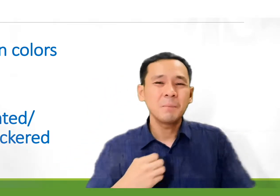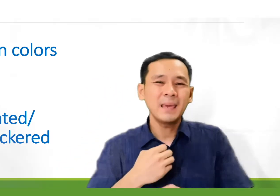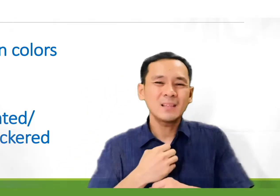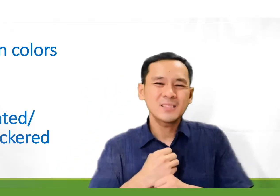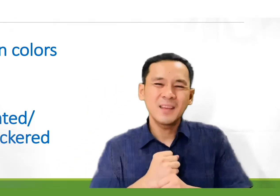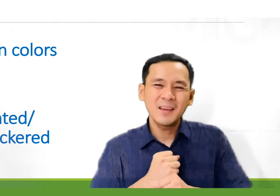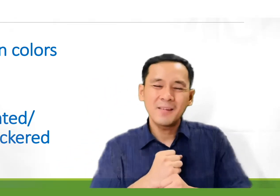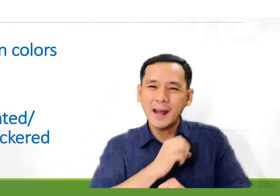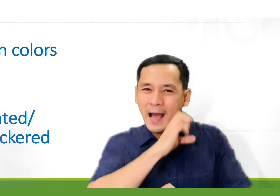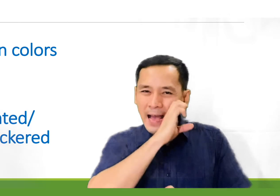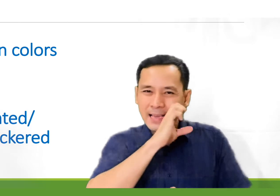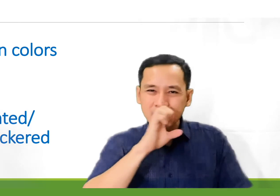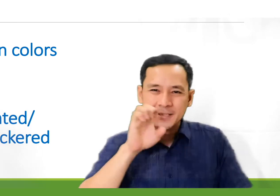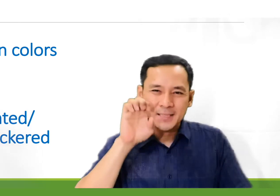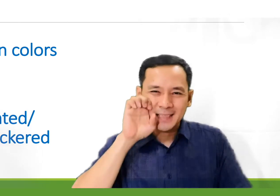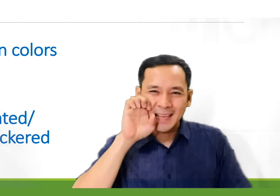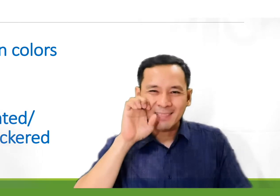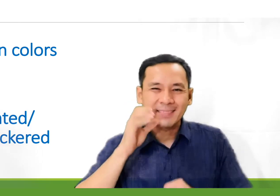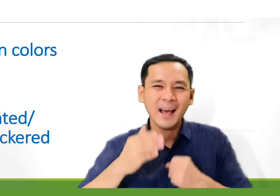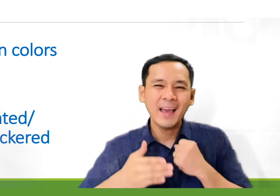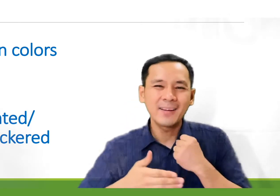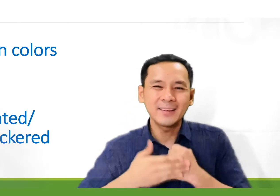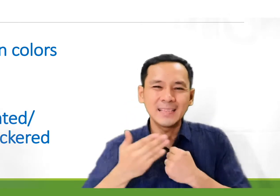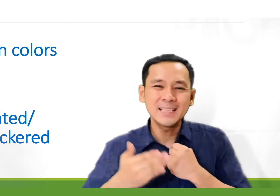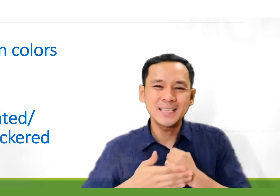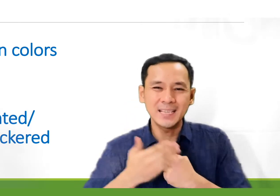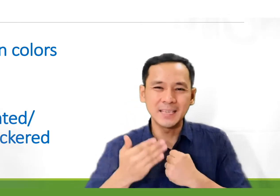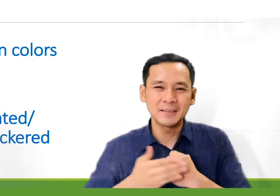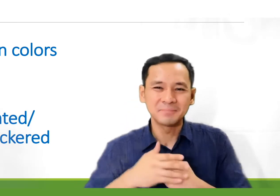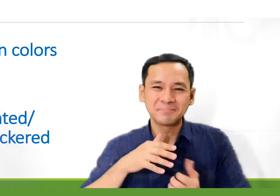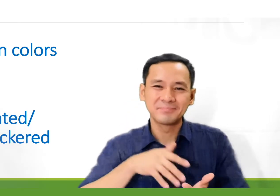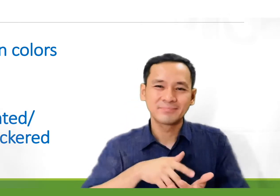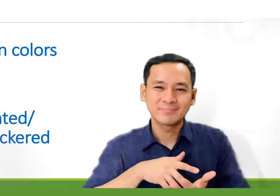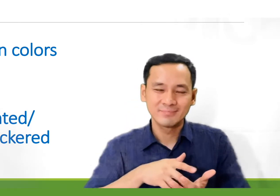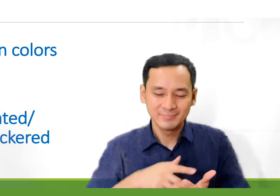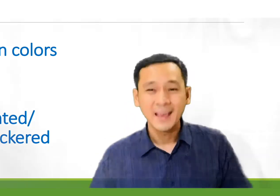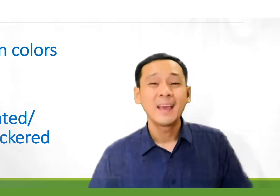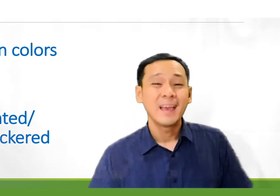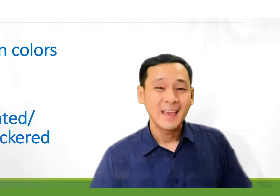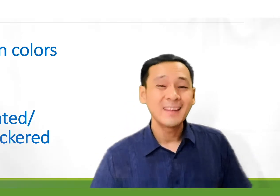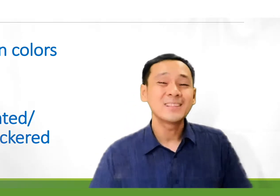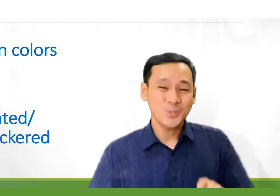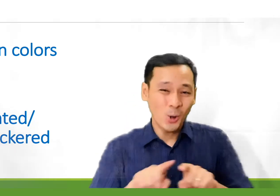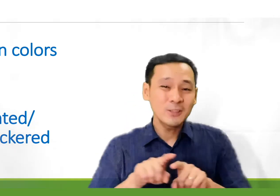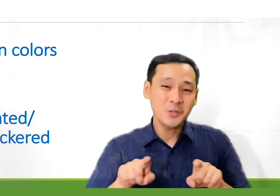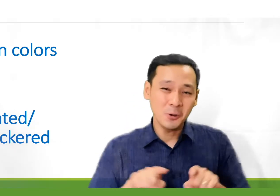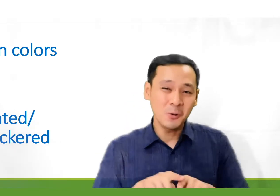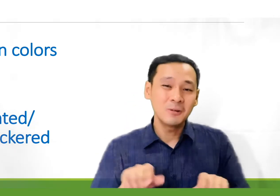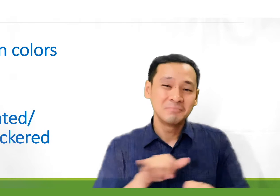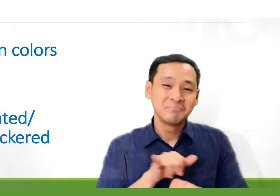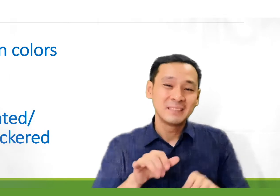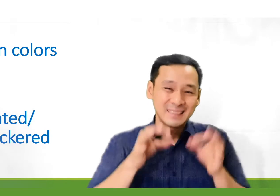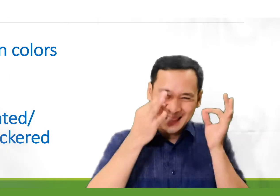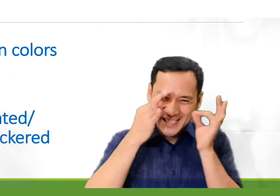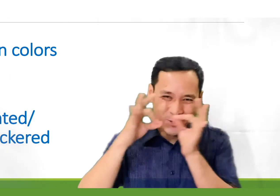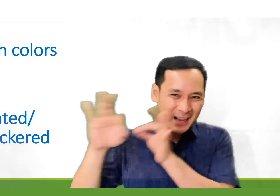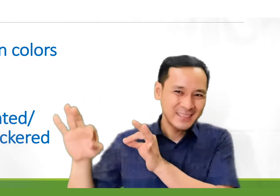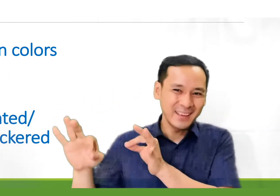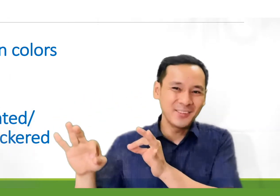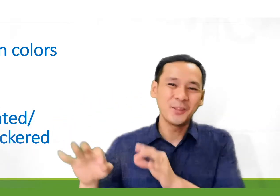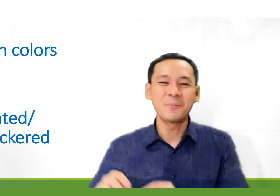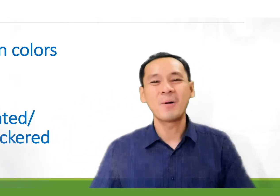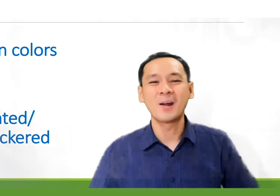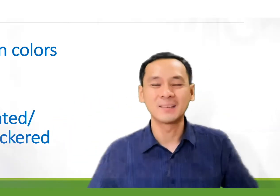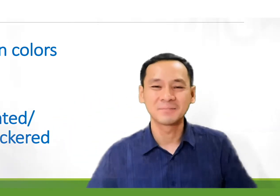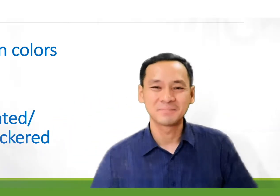it makes their eyes get tired easily. And it's also